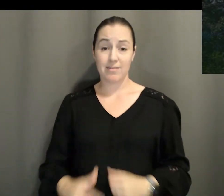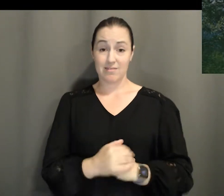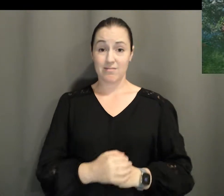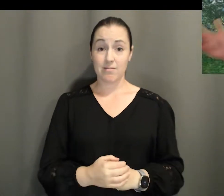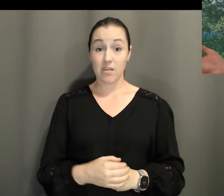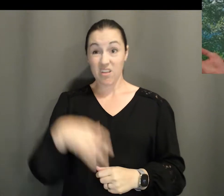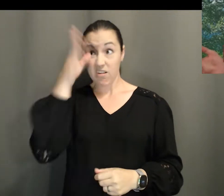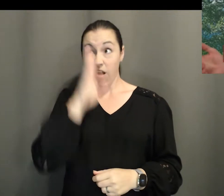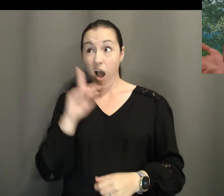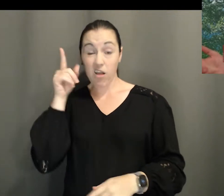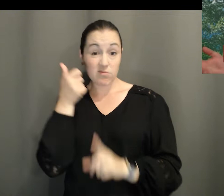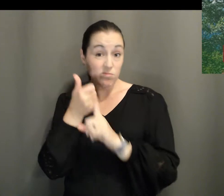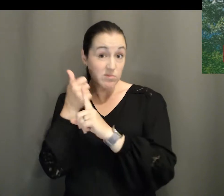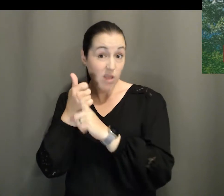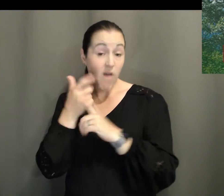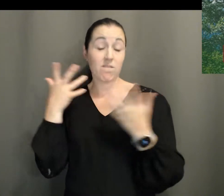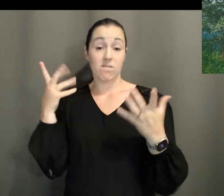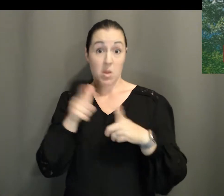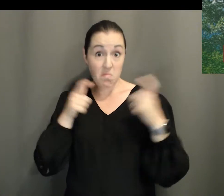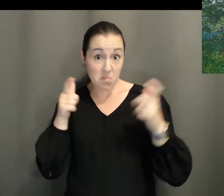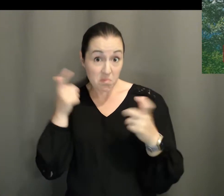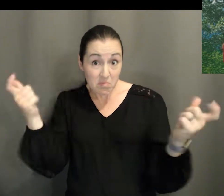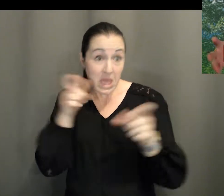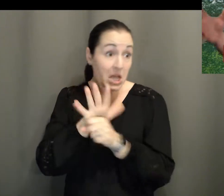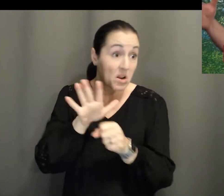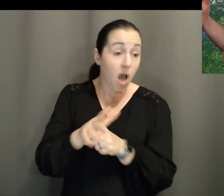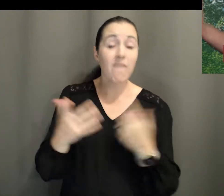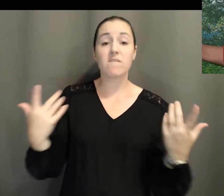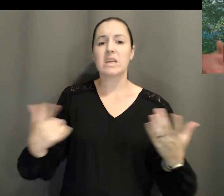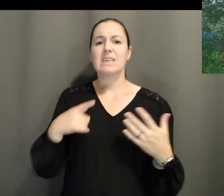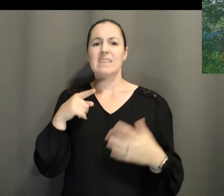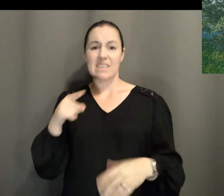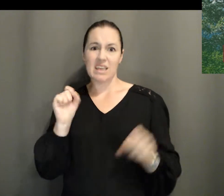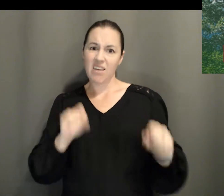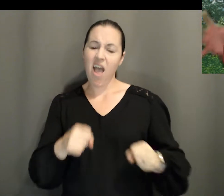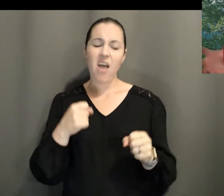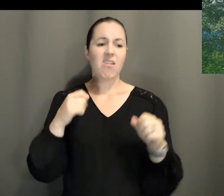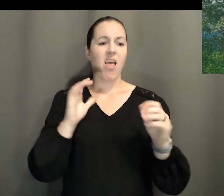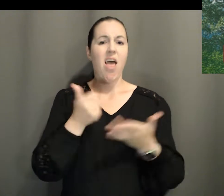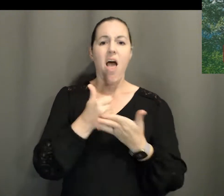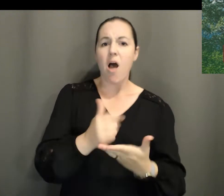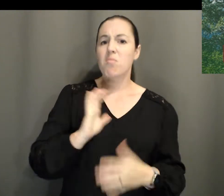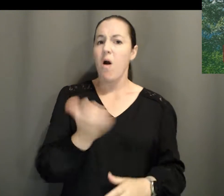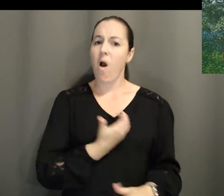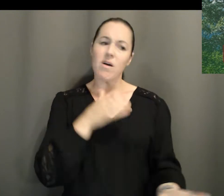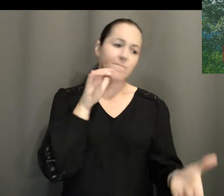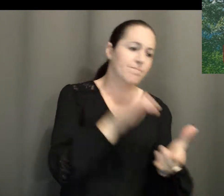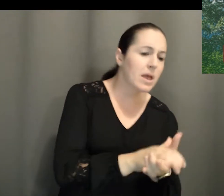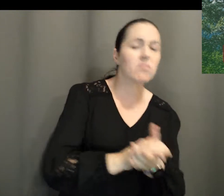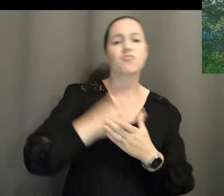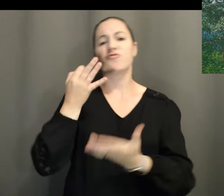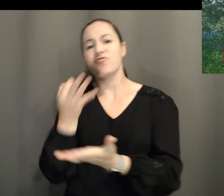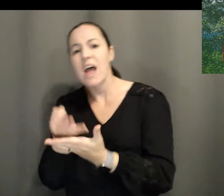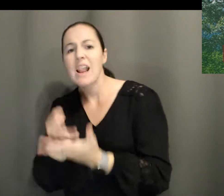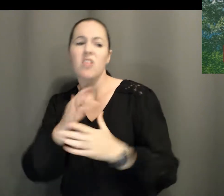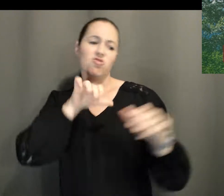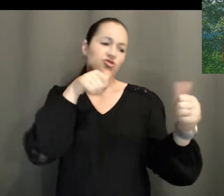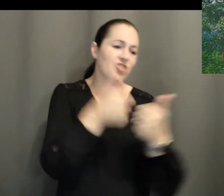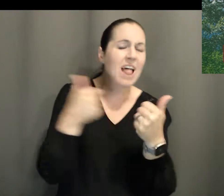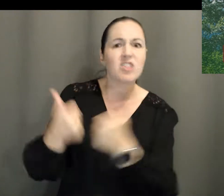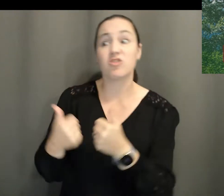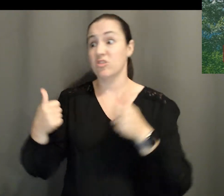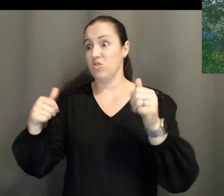Is God big enough? Is he big enough for our lives, for our challenges, our finances, our health,